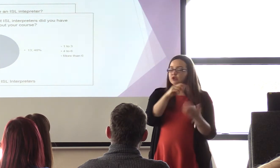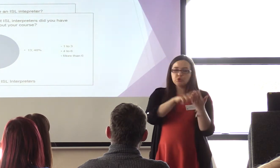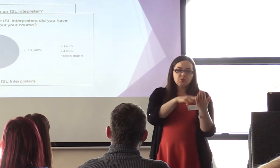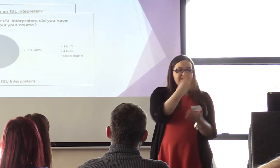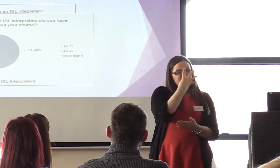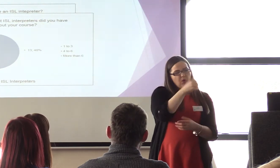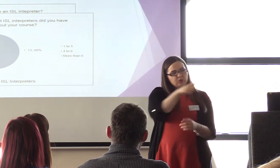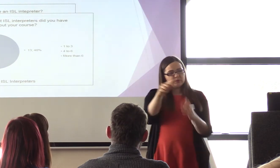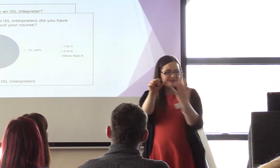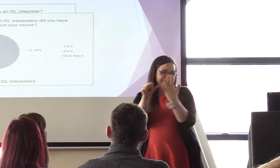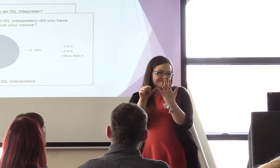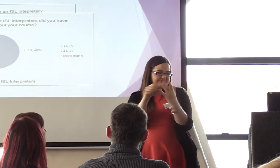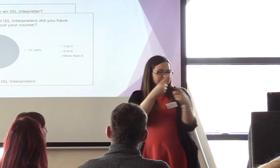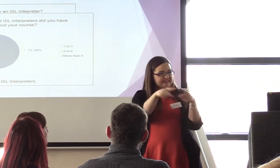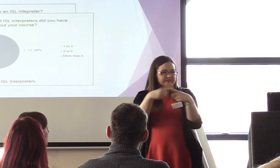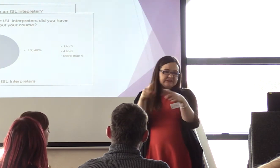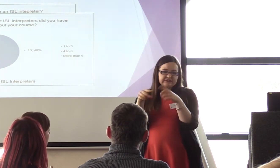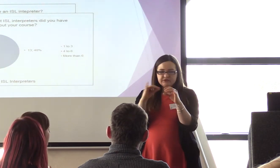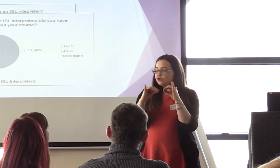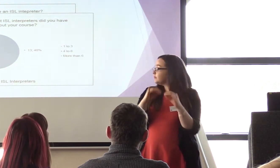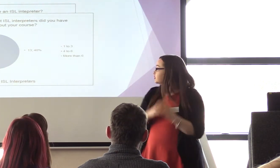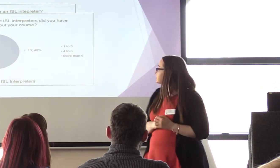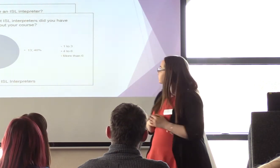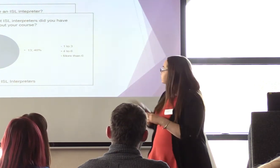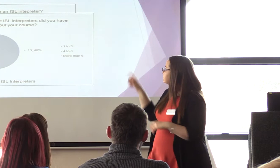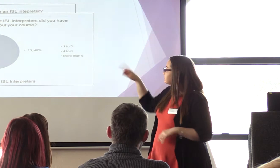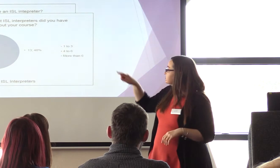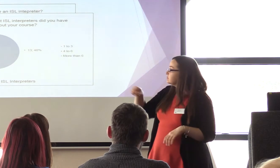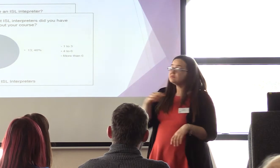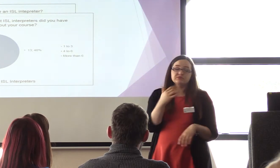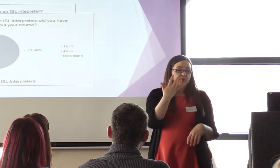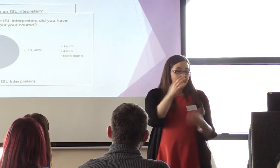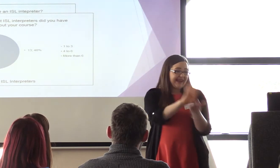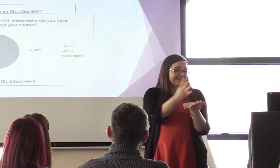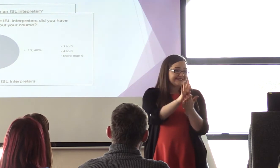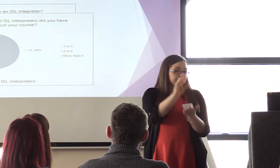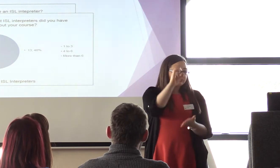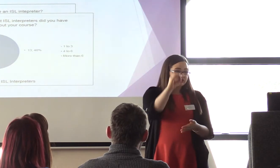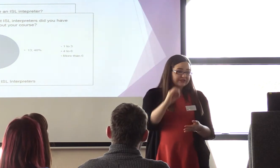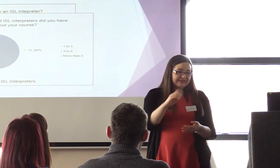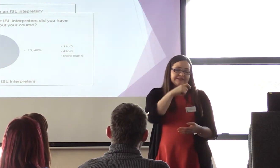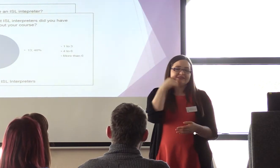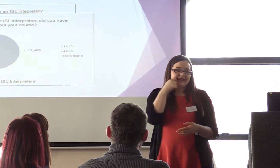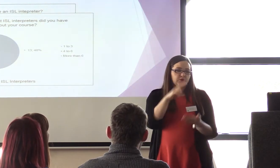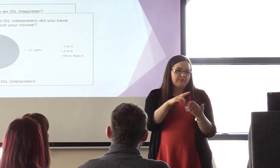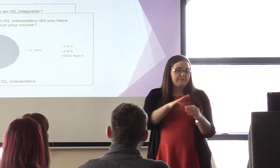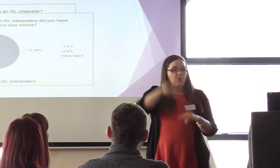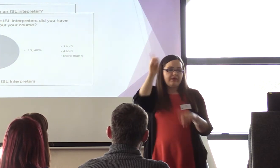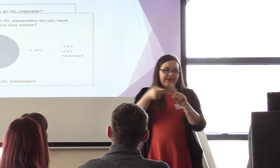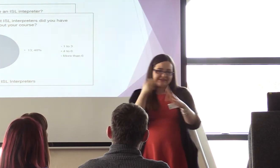33% said that they used probably 4 to 6 different interpreters throughout their course. And then 19% said that